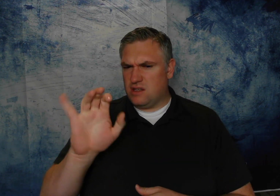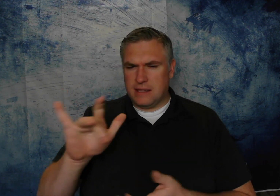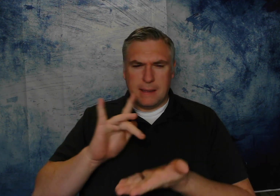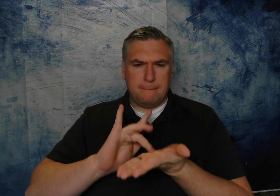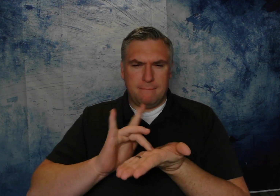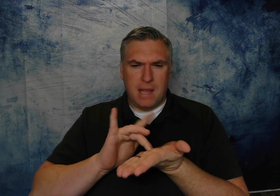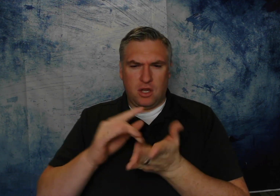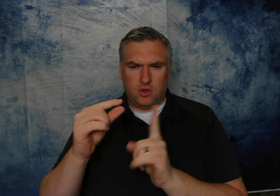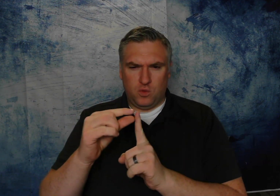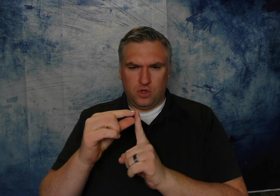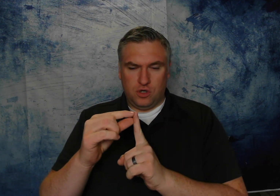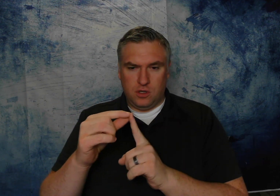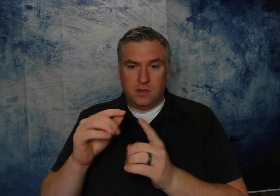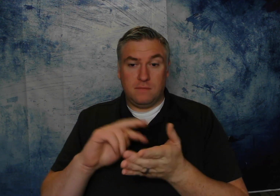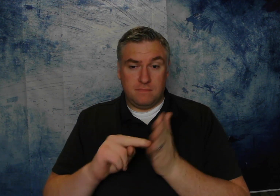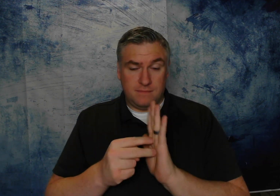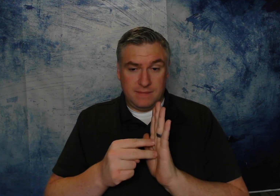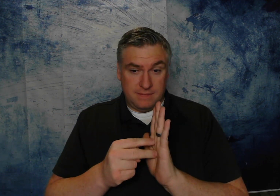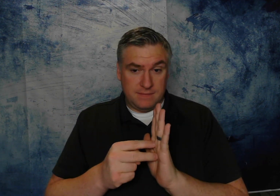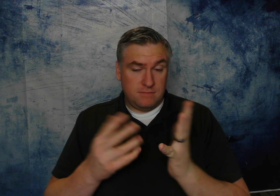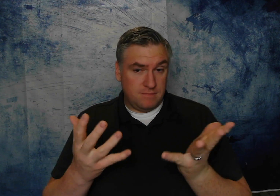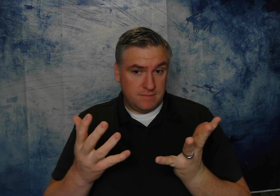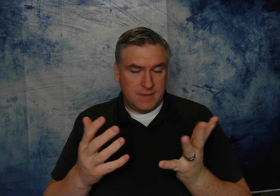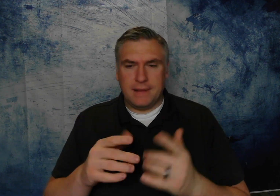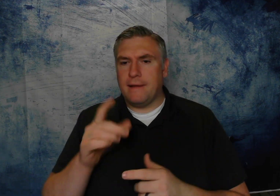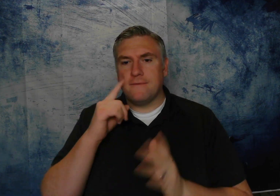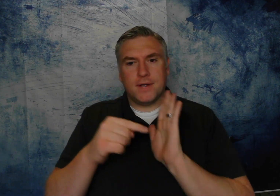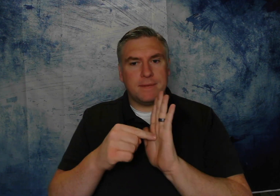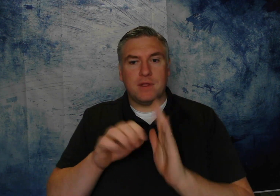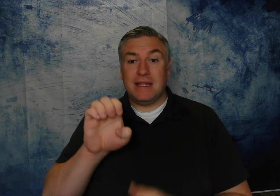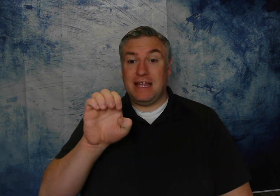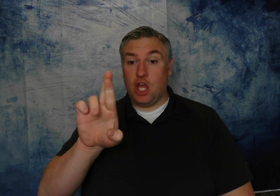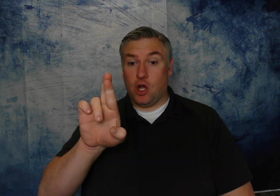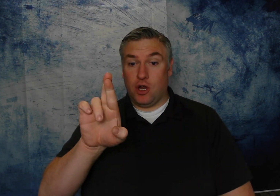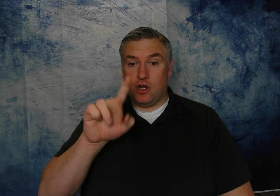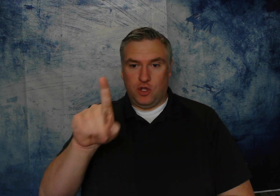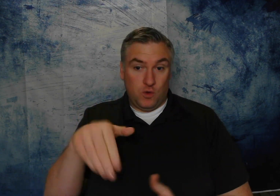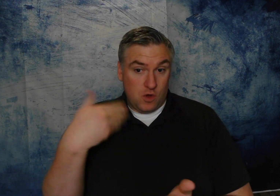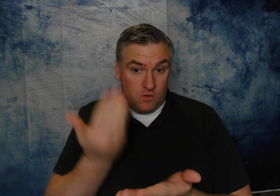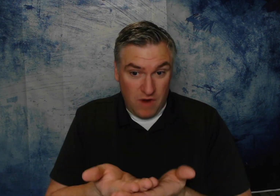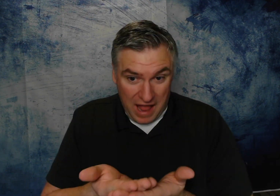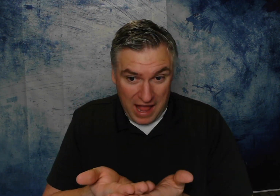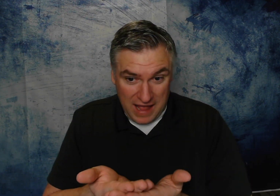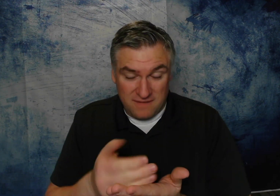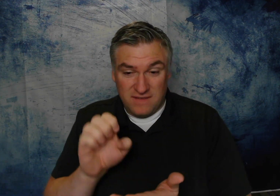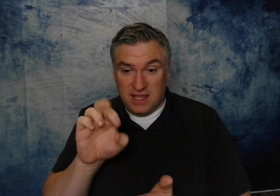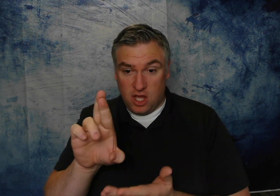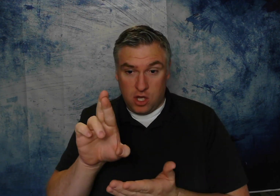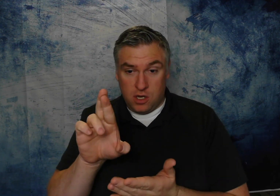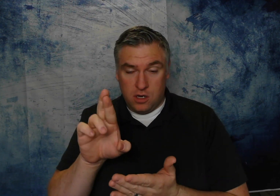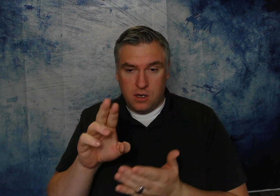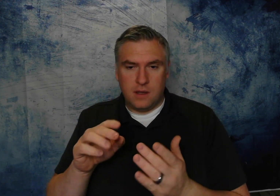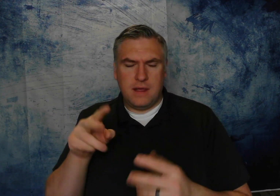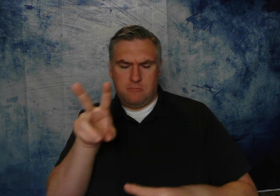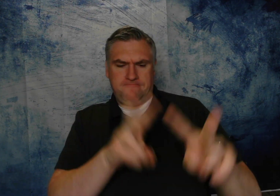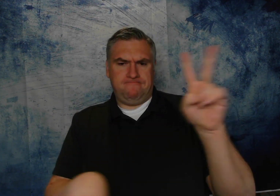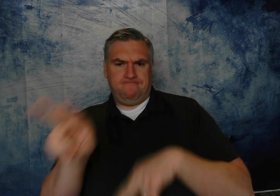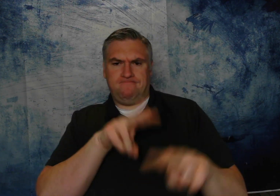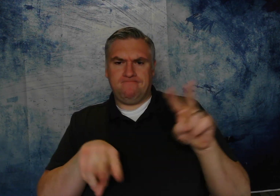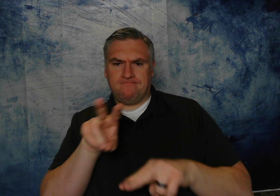Triage, that's a medical term, and it means, for example, in the ER, when you arrive, they're going to